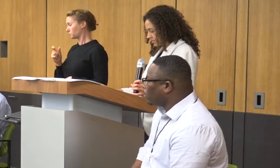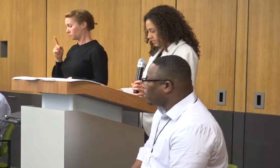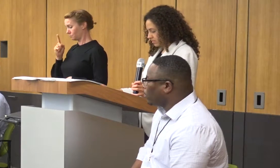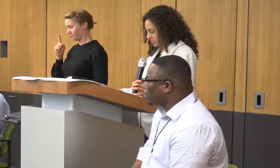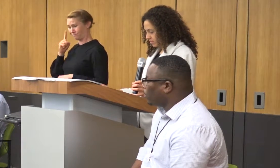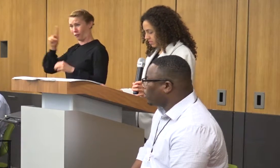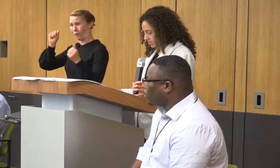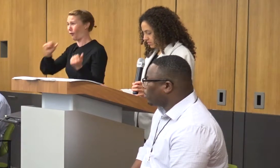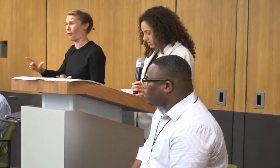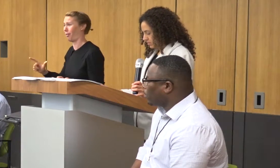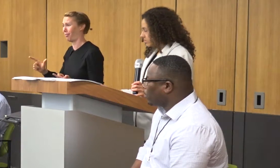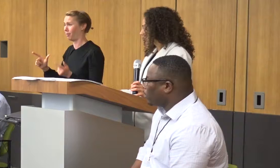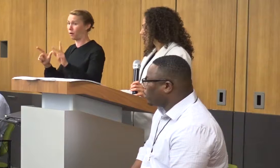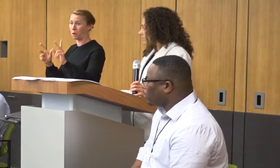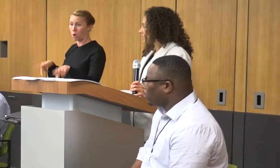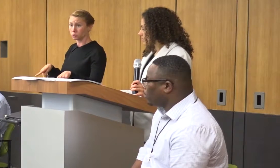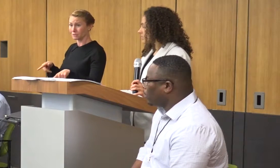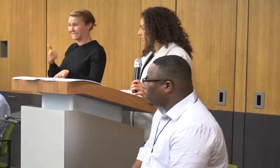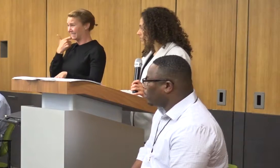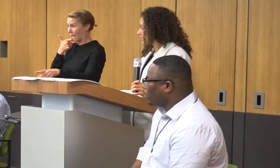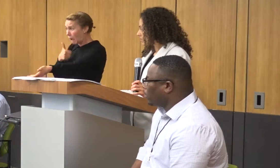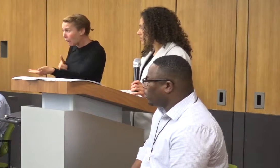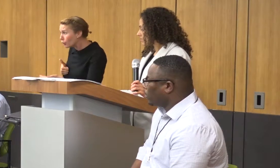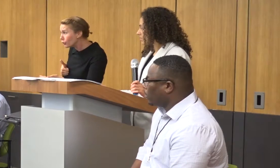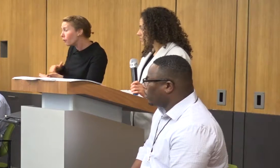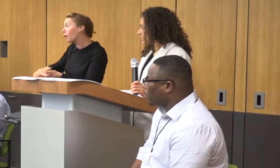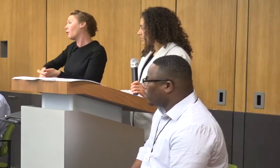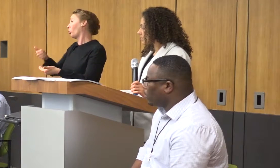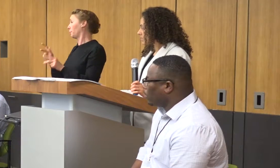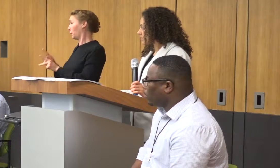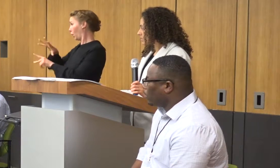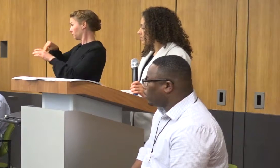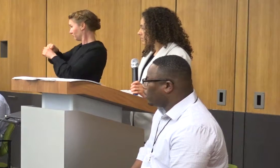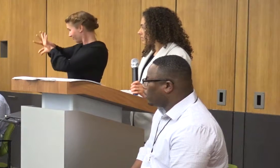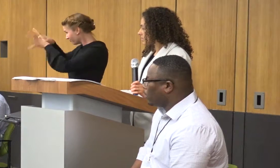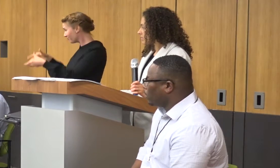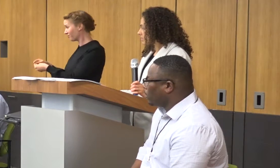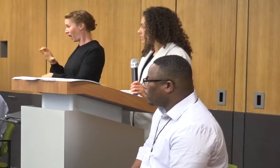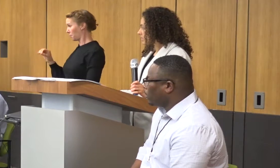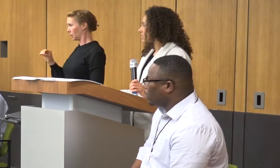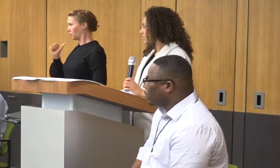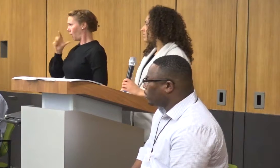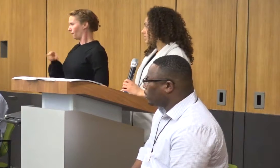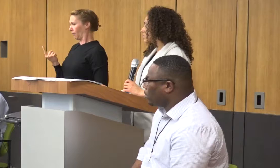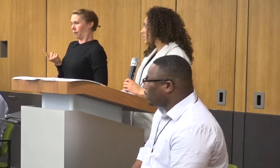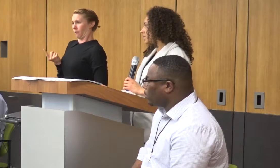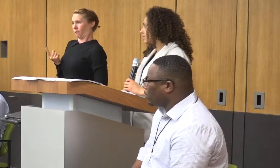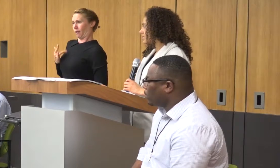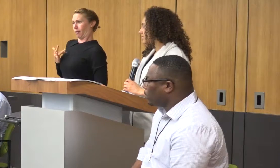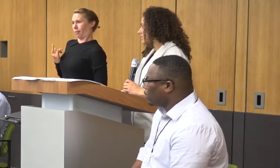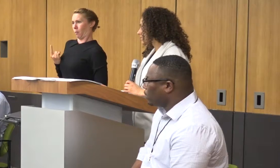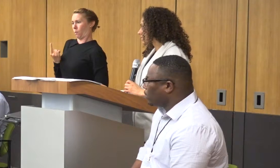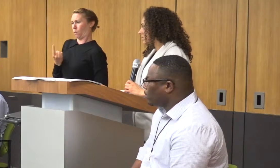everybody, the person who's hired, the new hired person, but also the people in the company, just not feeling so isolated. Someone, so that they